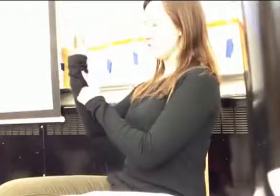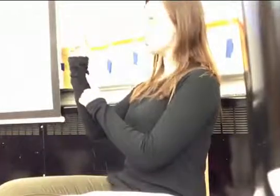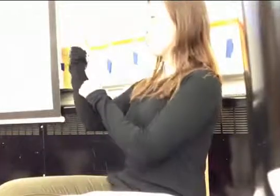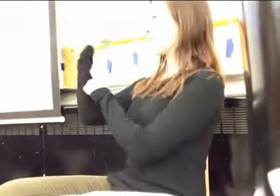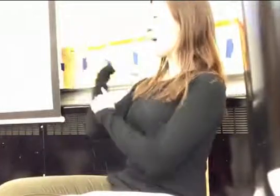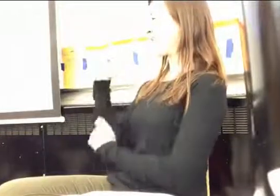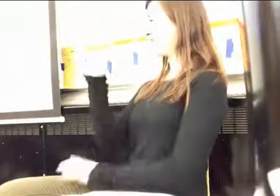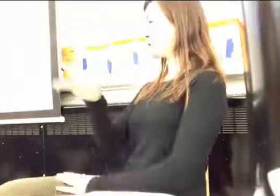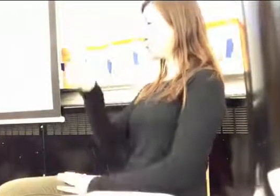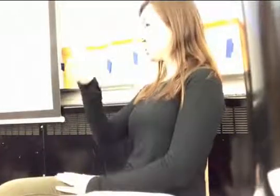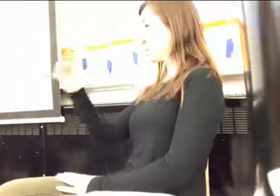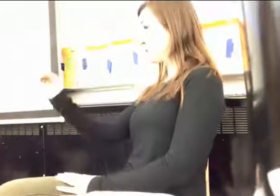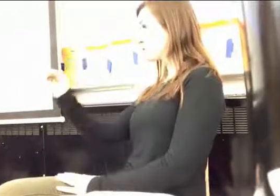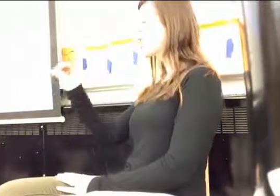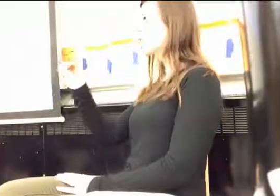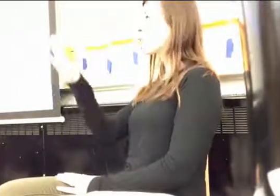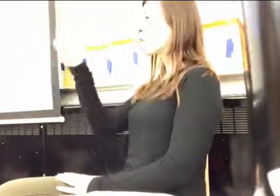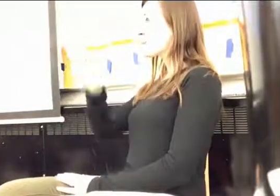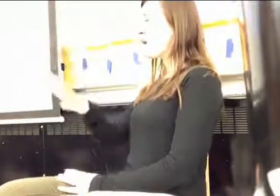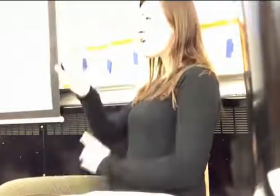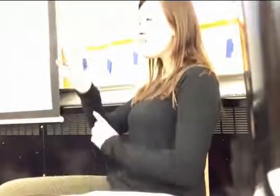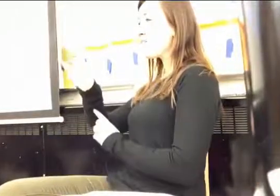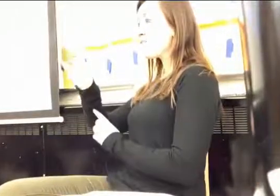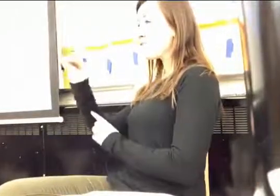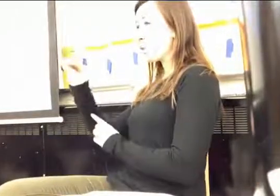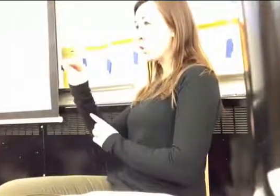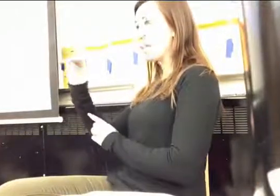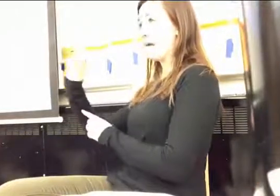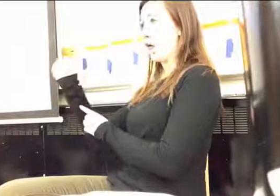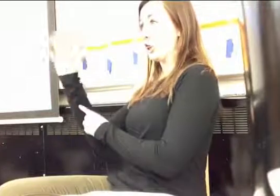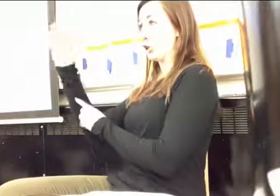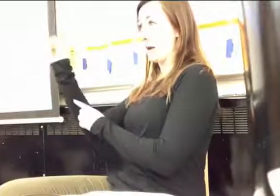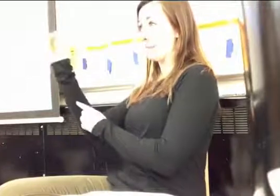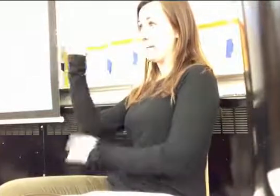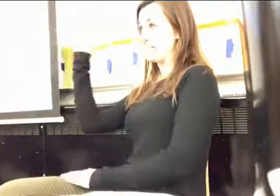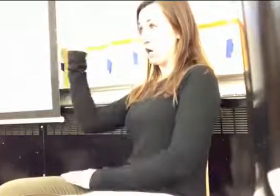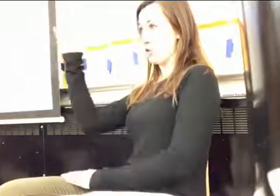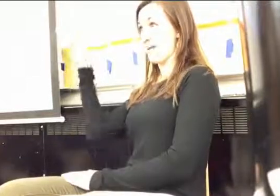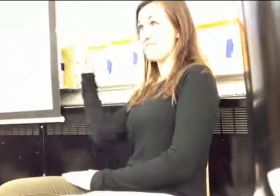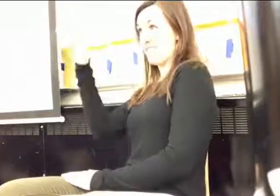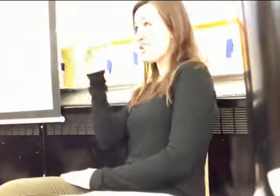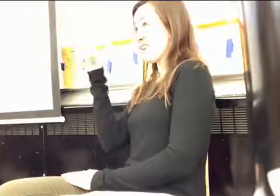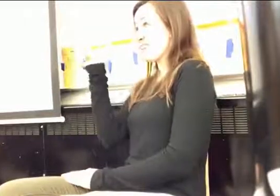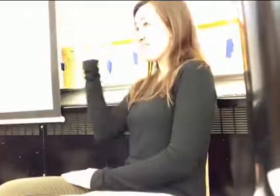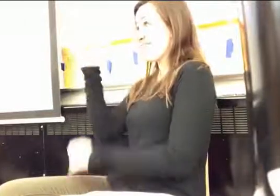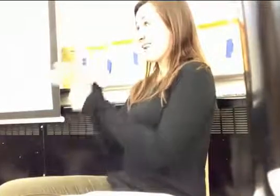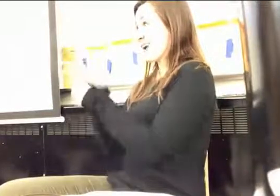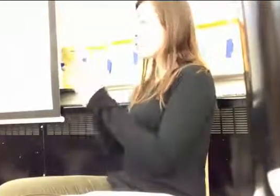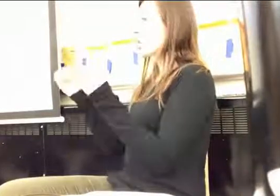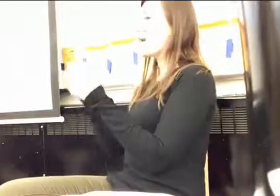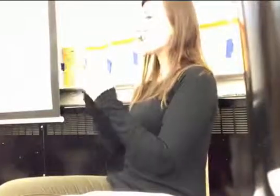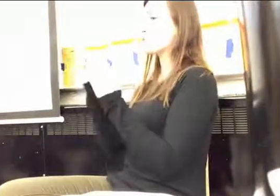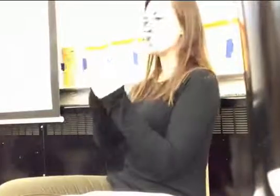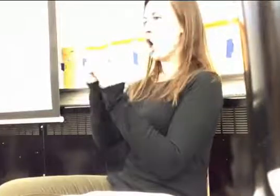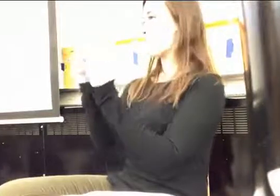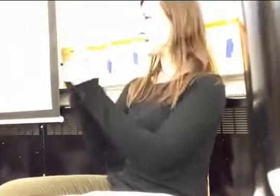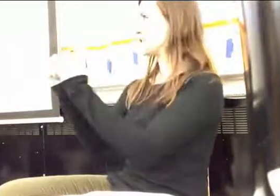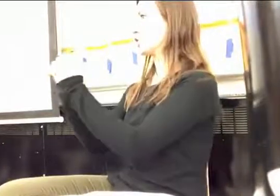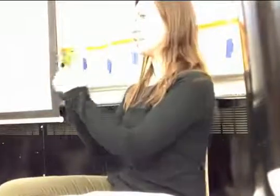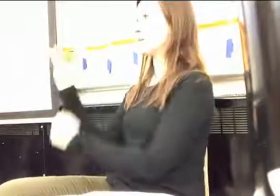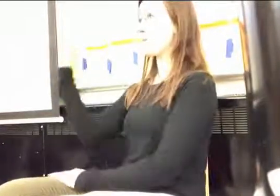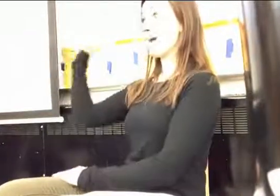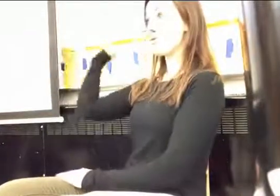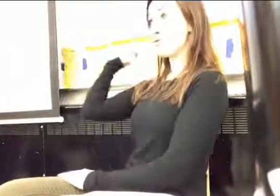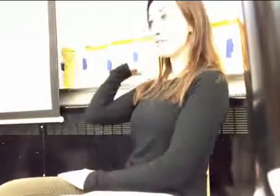2000, there were actually around 40 more airlines that were at the airport. And everything was a competition. Back in the